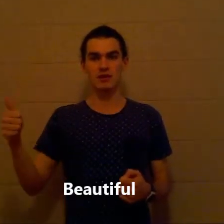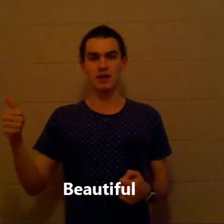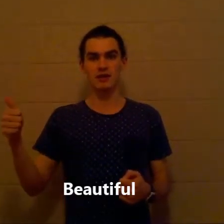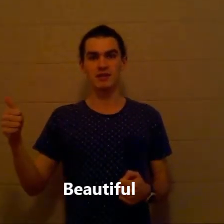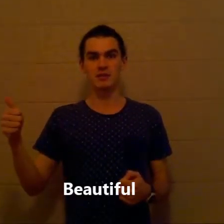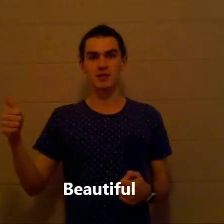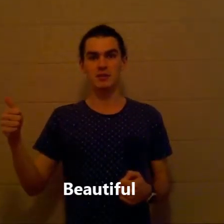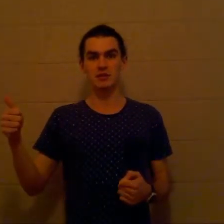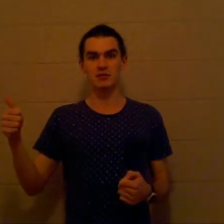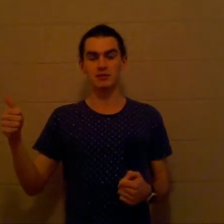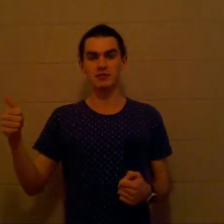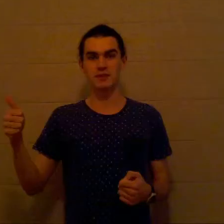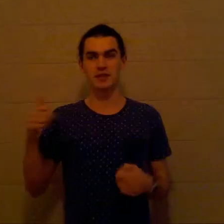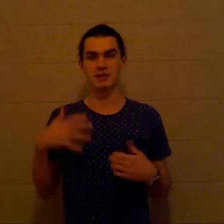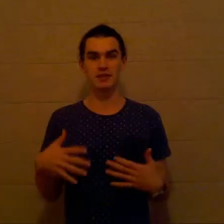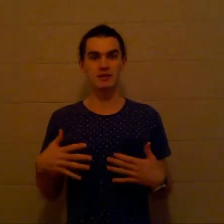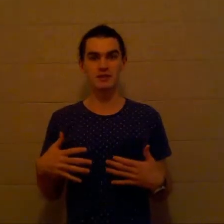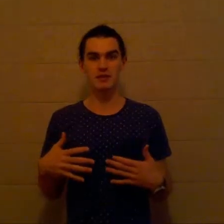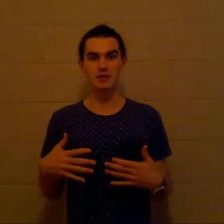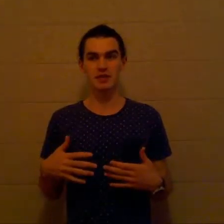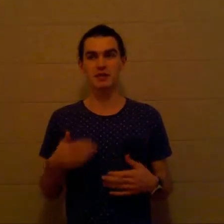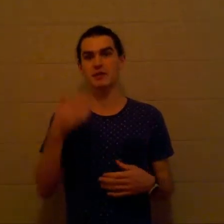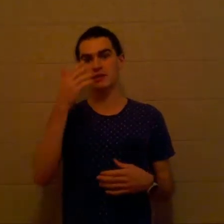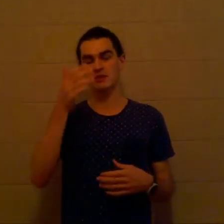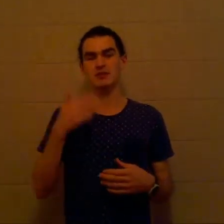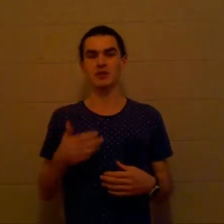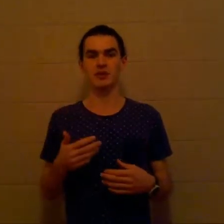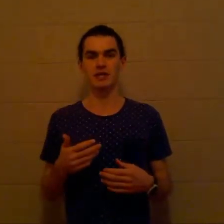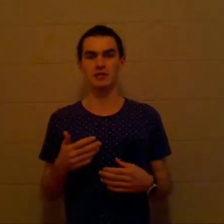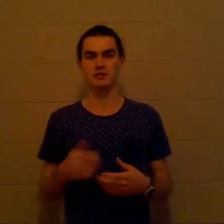and this means beautiful. Exactly the same sign, different location.